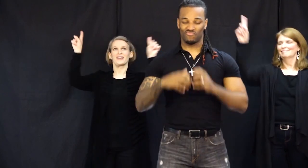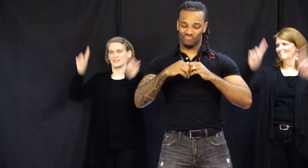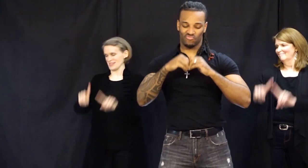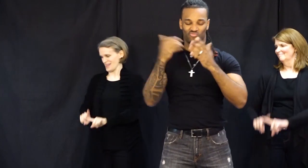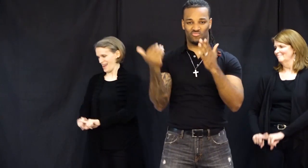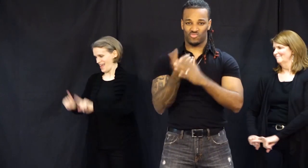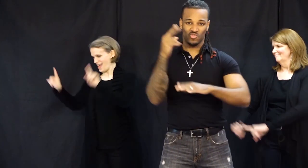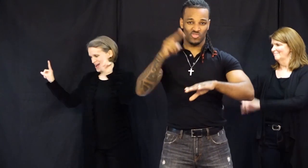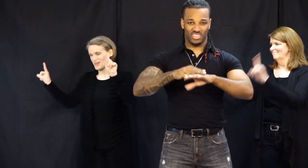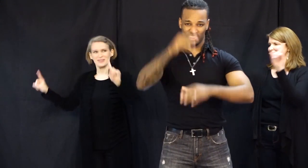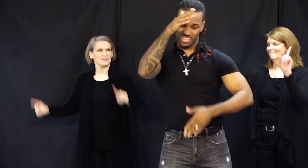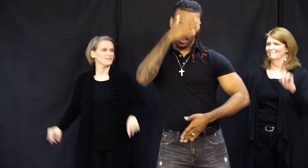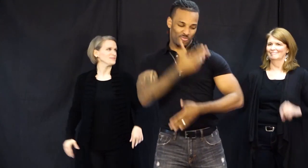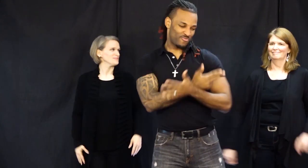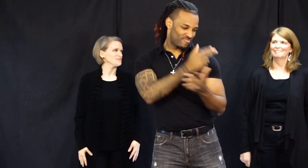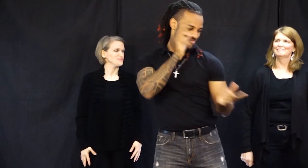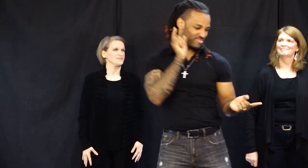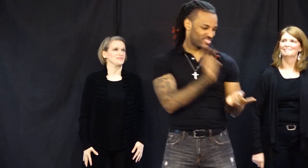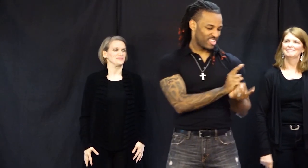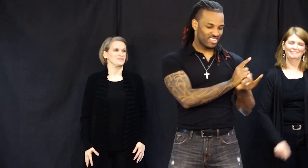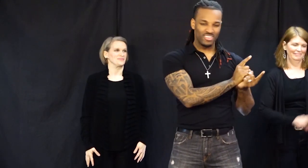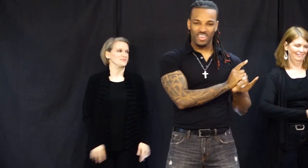Gotta start a new nation, gotta meet my son.